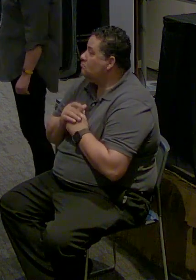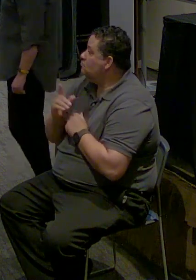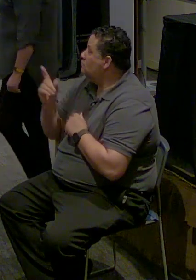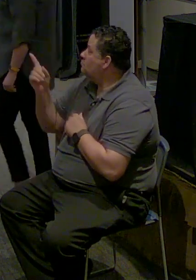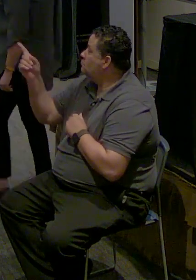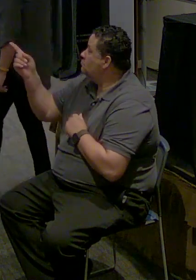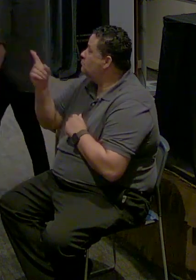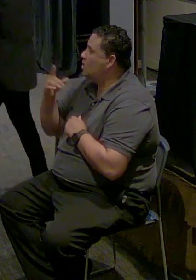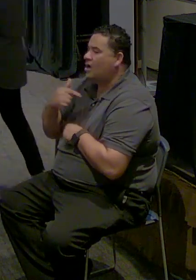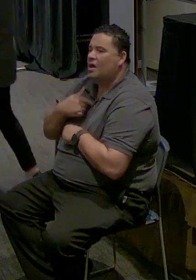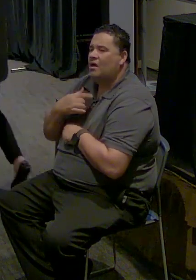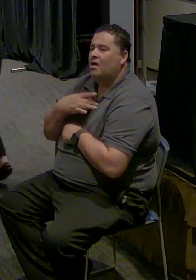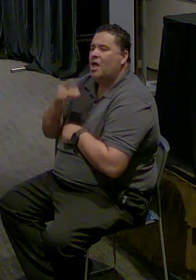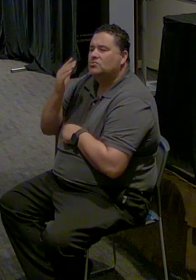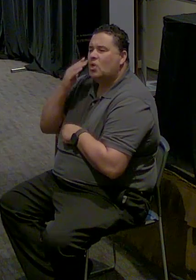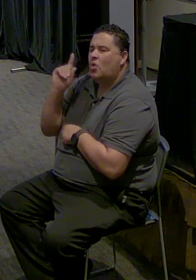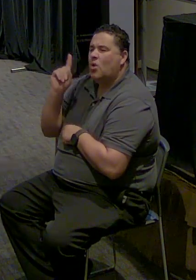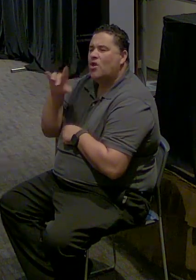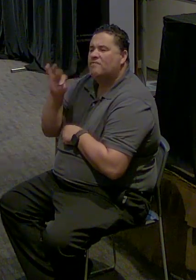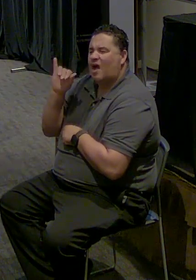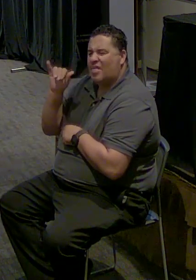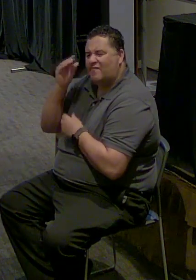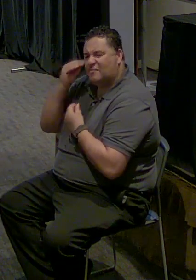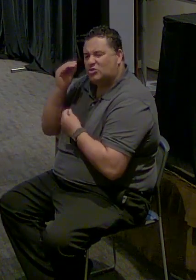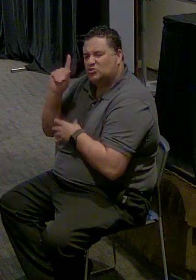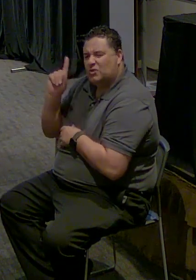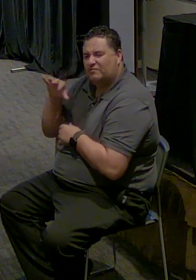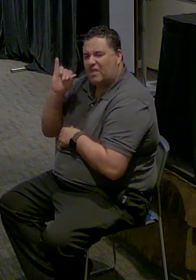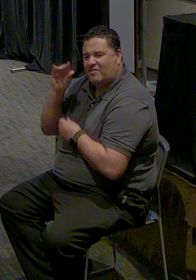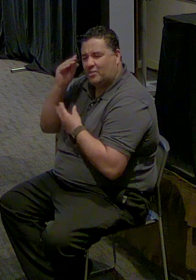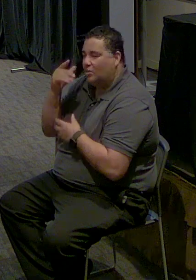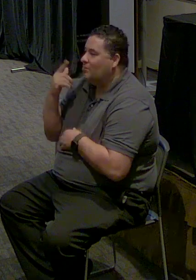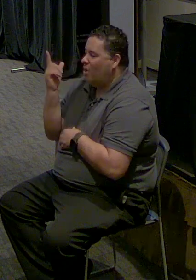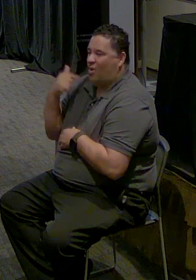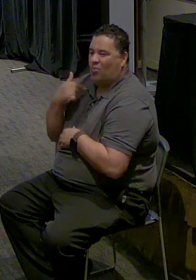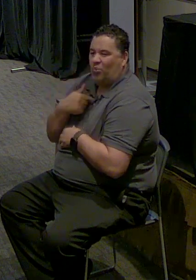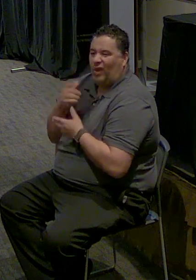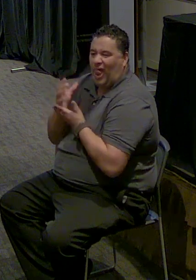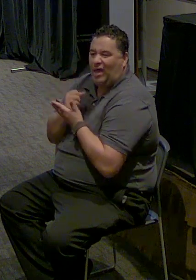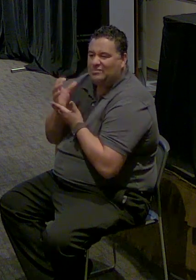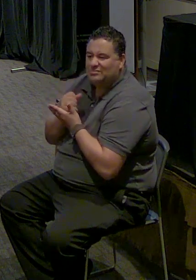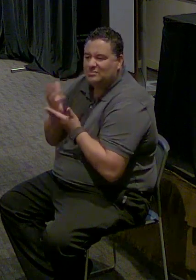to know, where did you find this information? We collect this data.